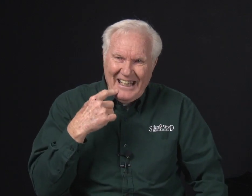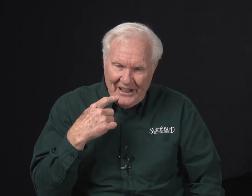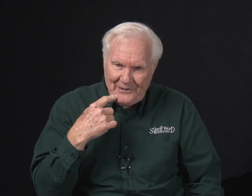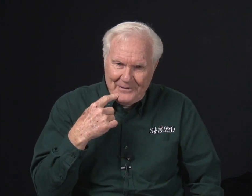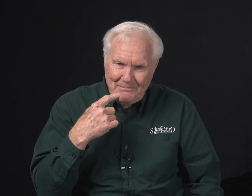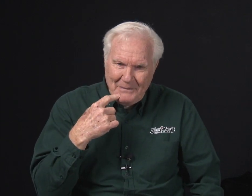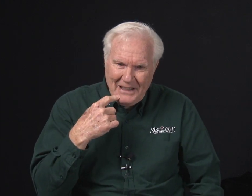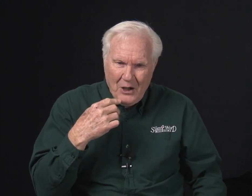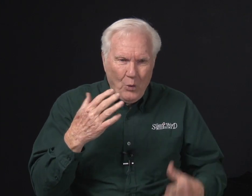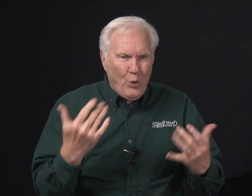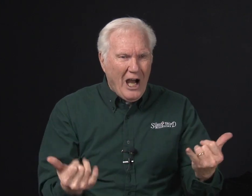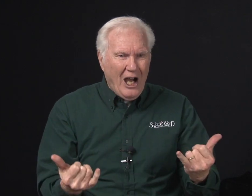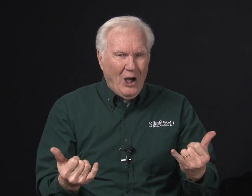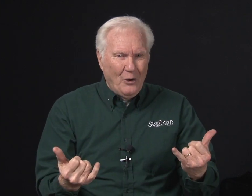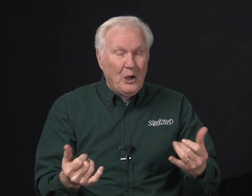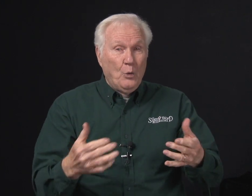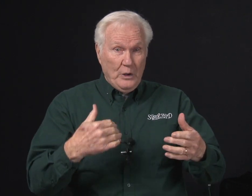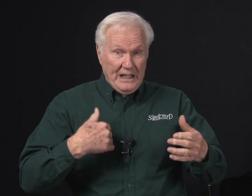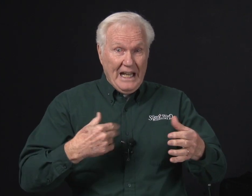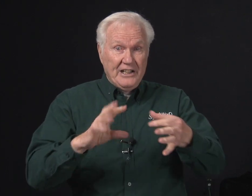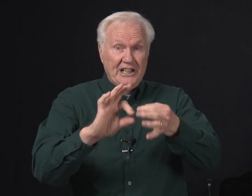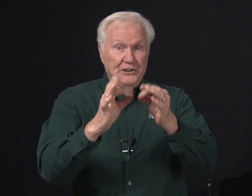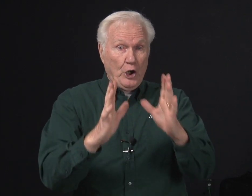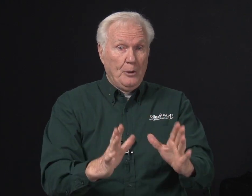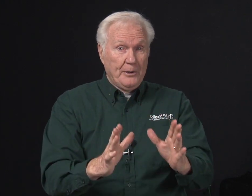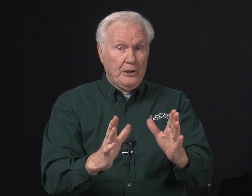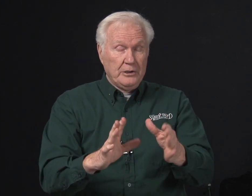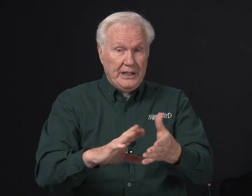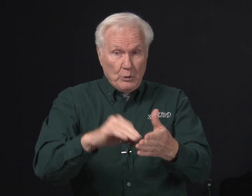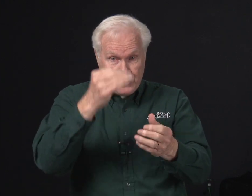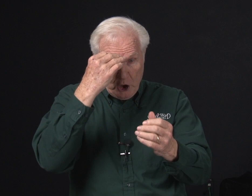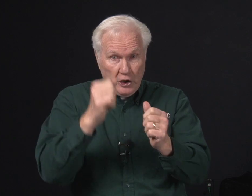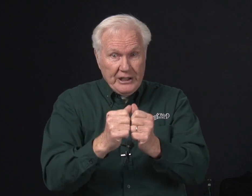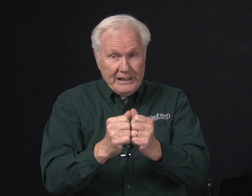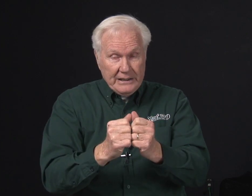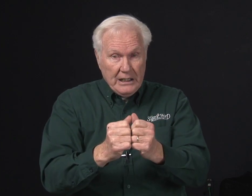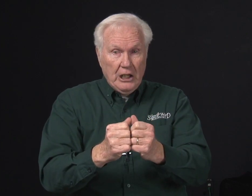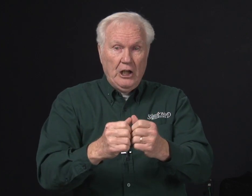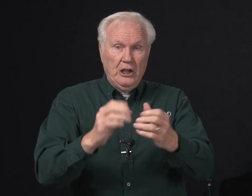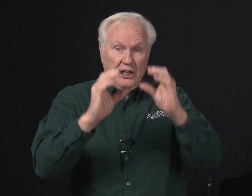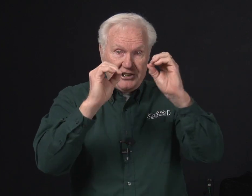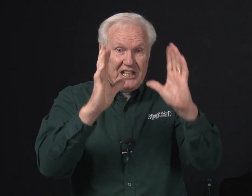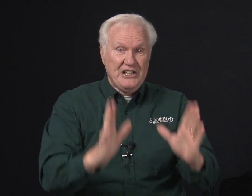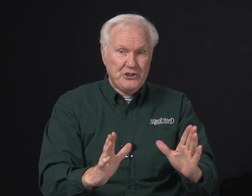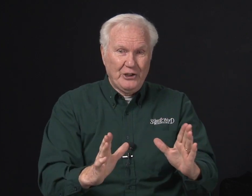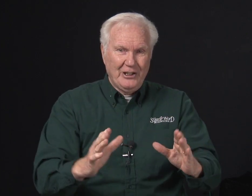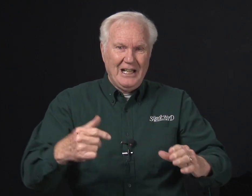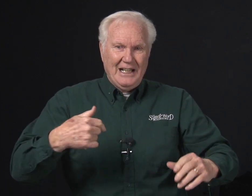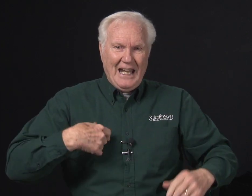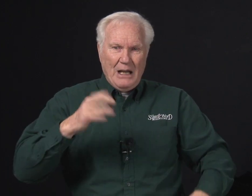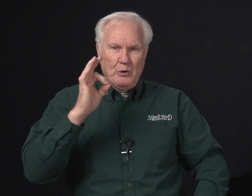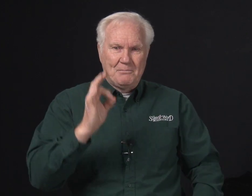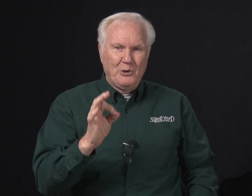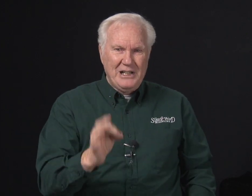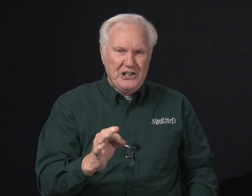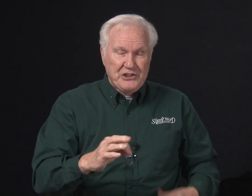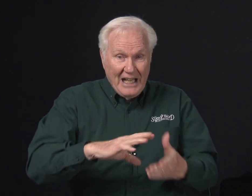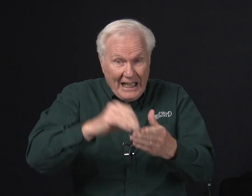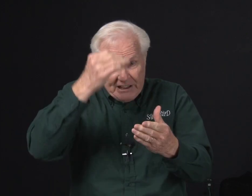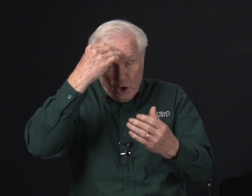deaf. Wow, we had an interpreter that was learning, a teacher, and I would preach, and I'd learn